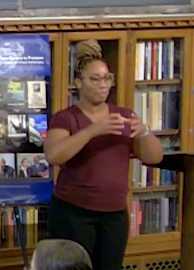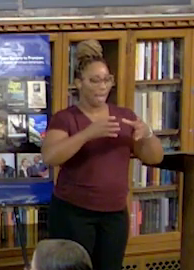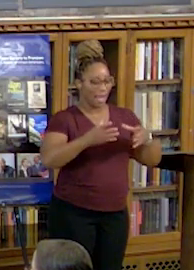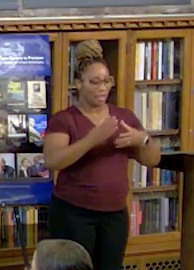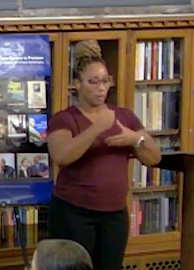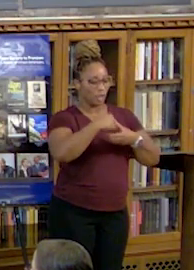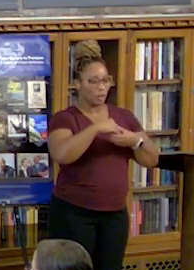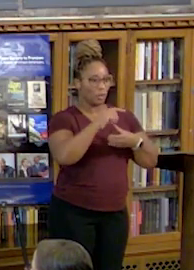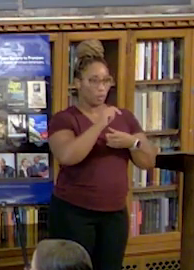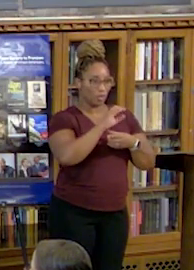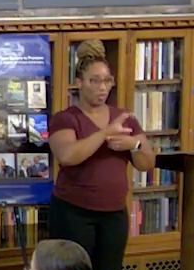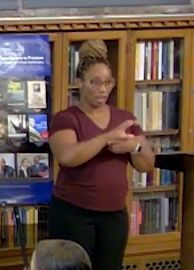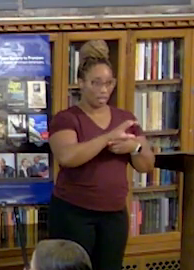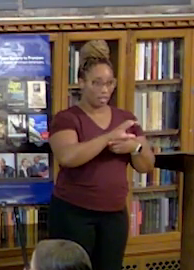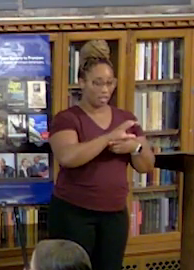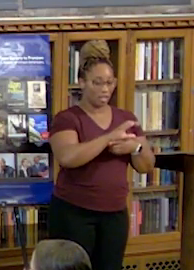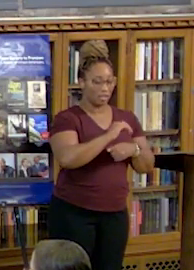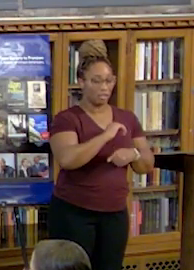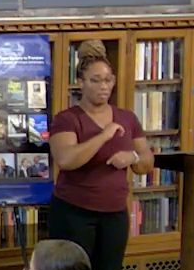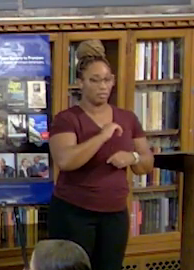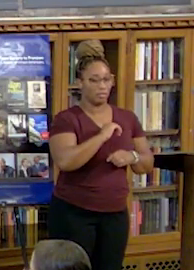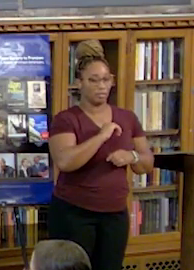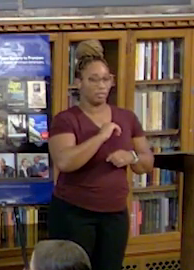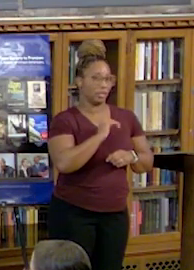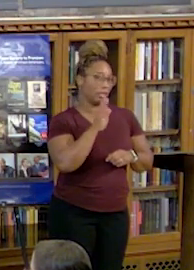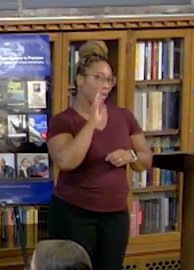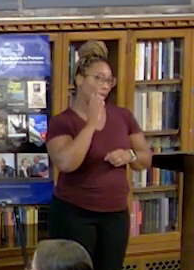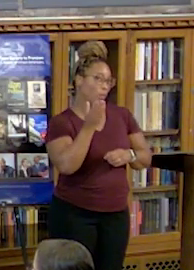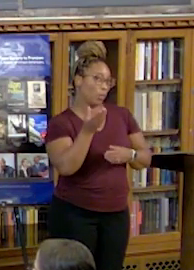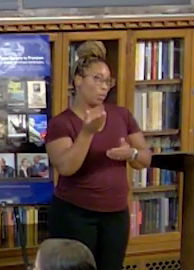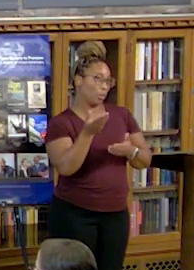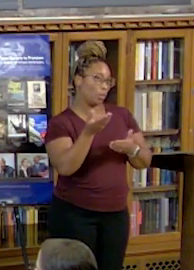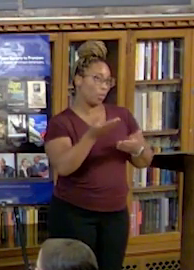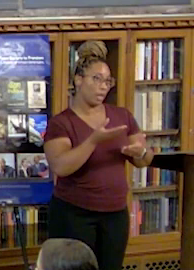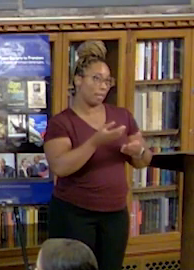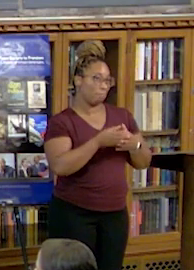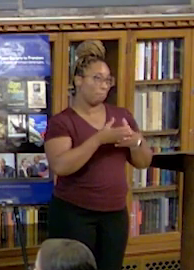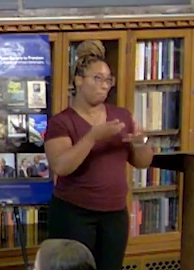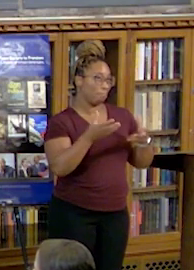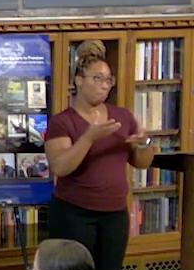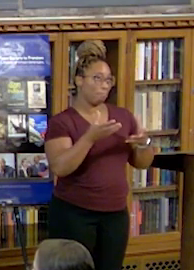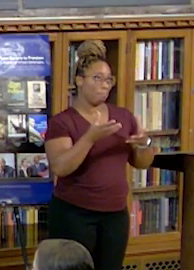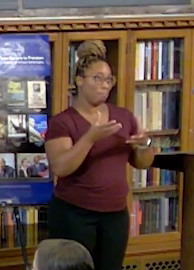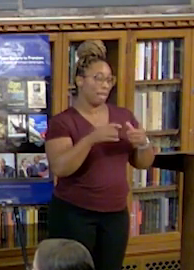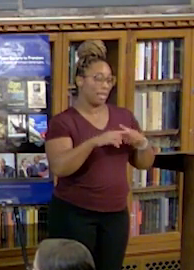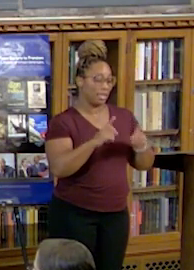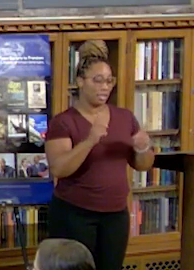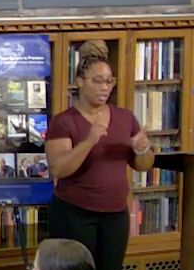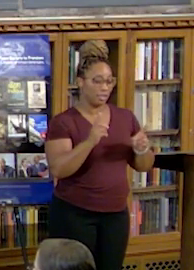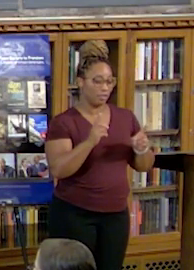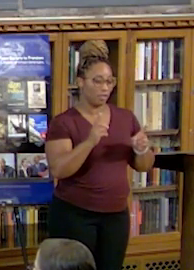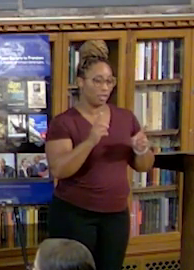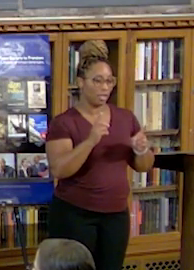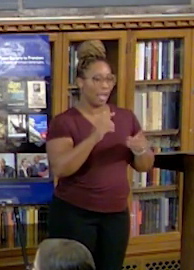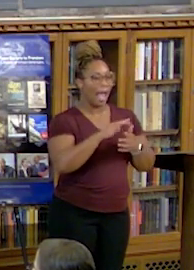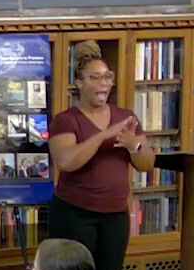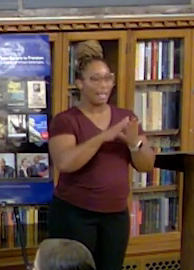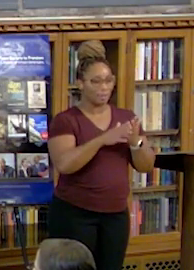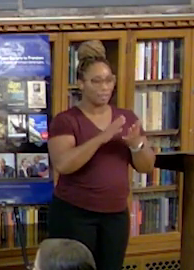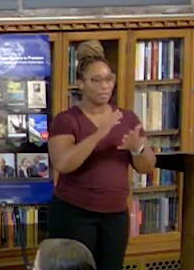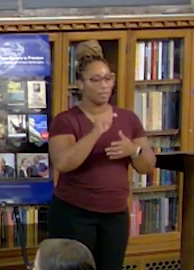include North Carolina so that would bring in so many different um aspects of North